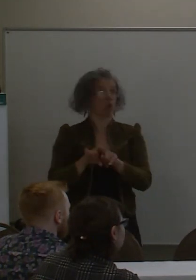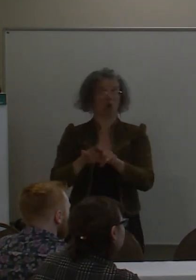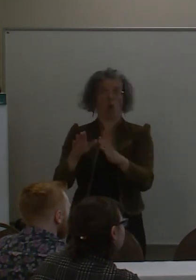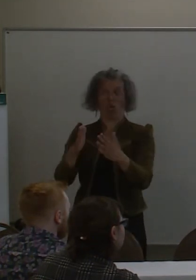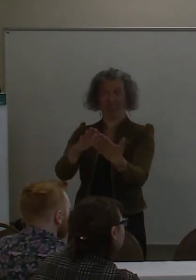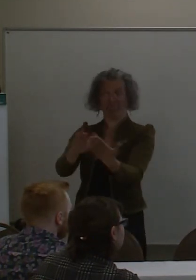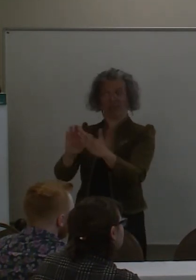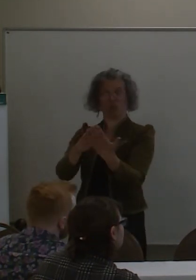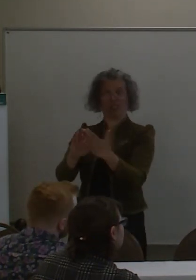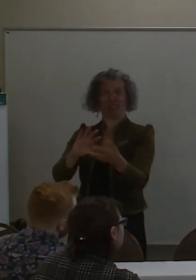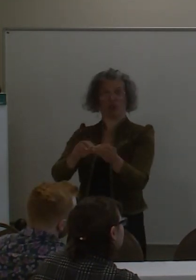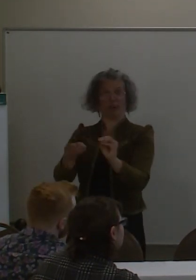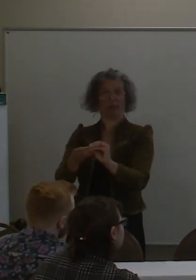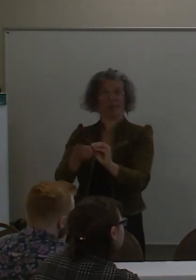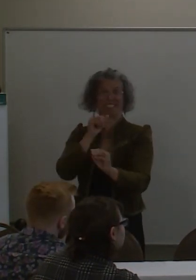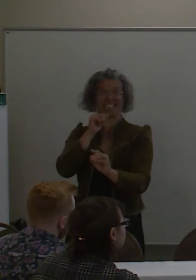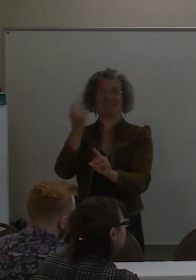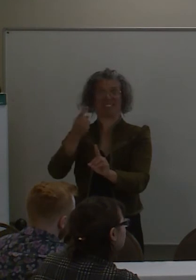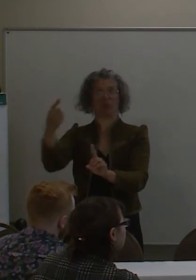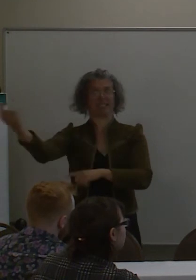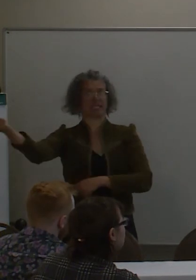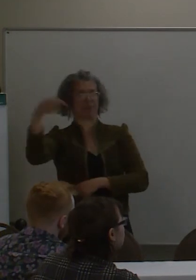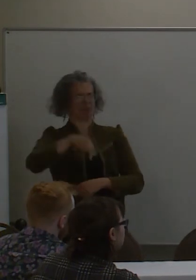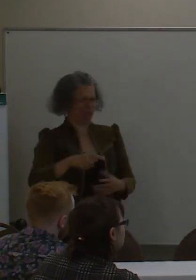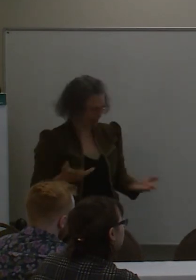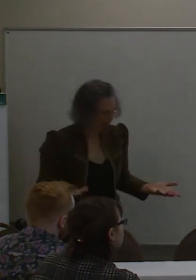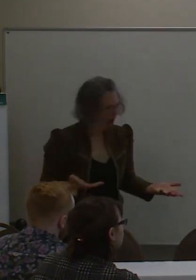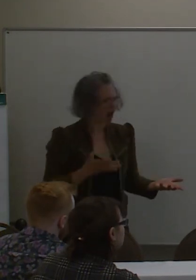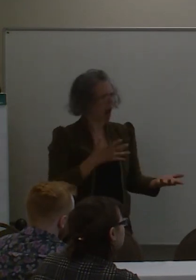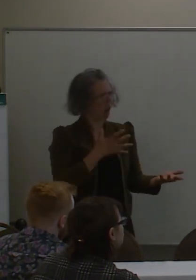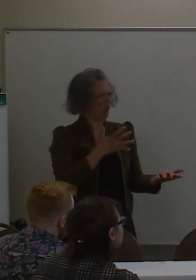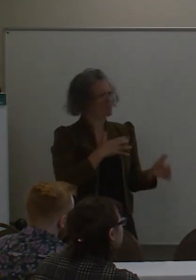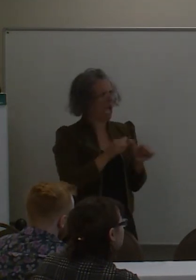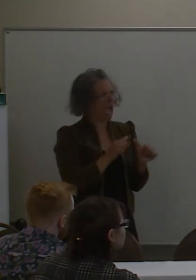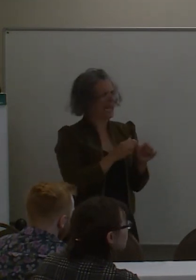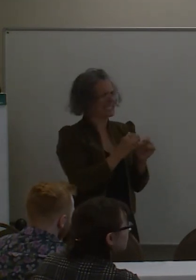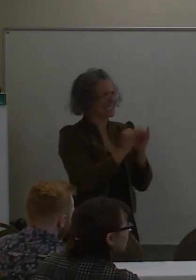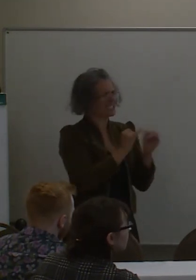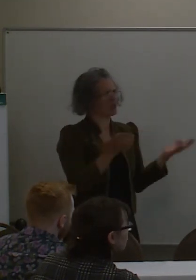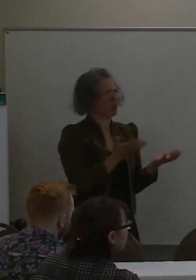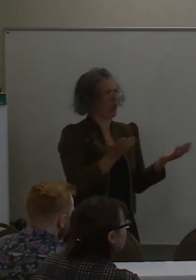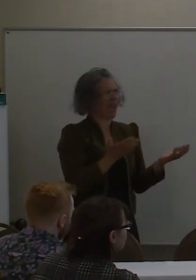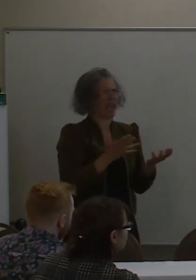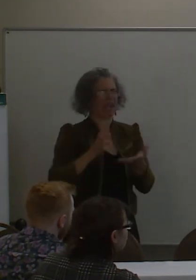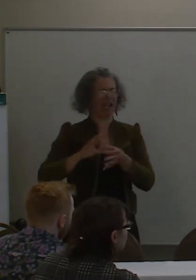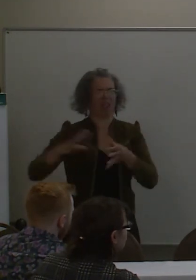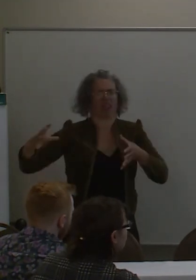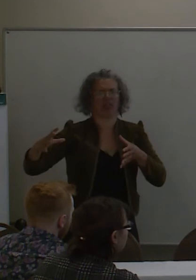back looking at Story City and not finding their Annie's interview. Bad community